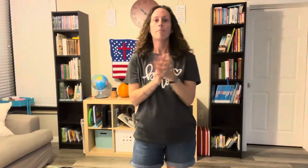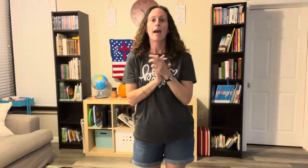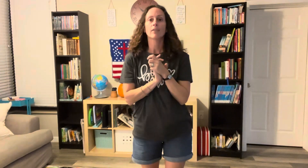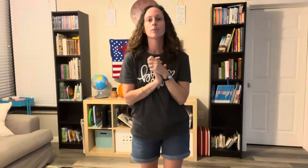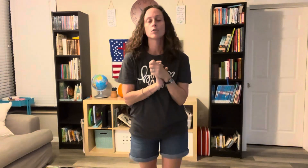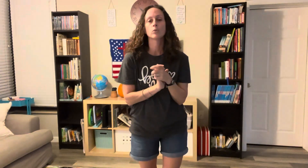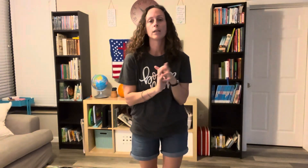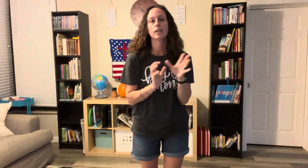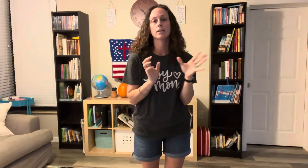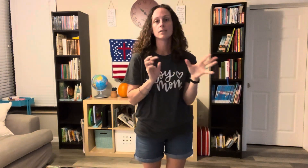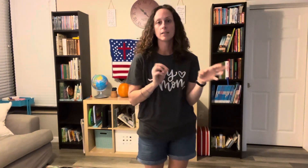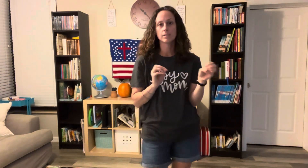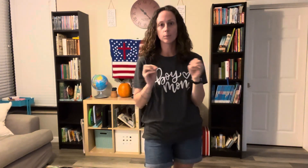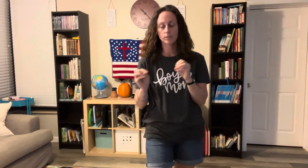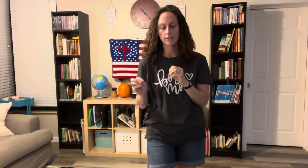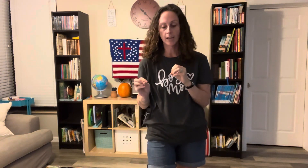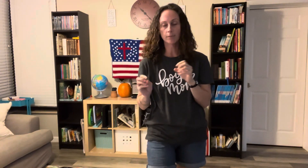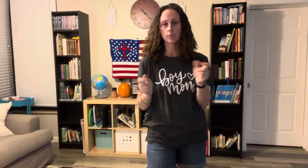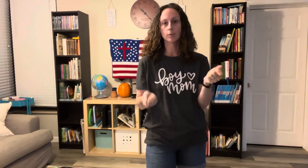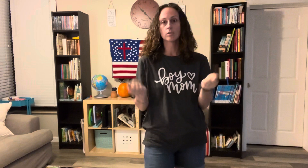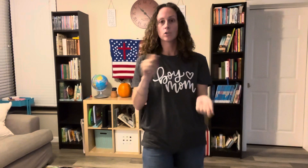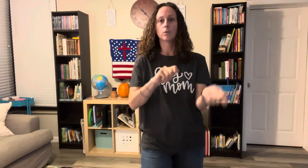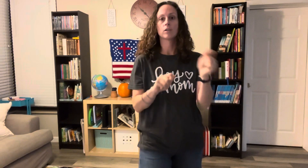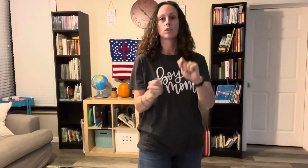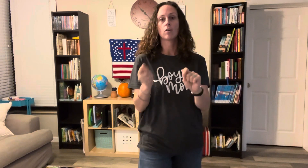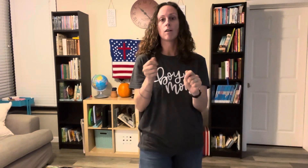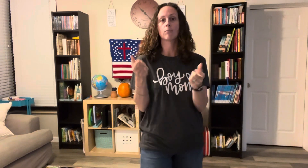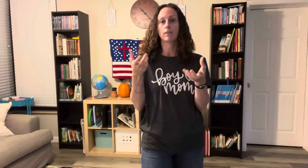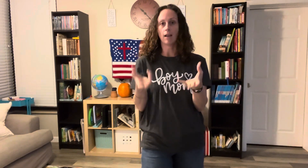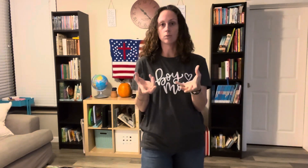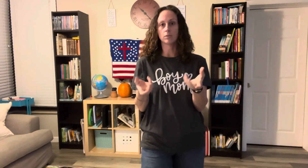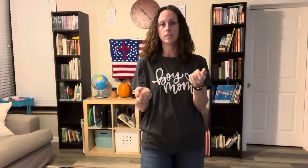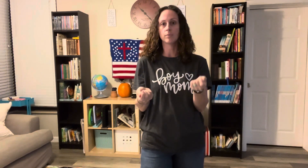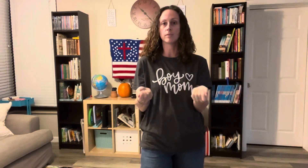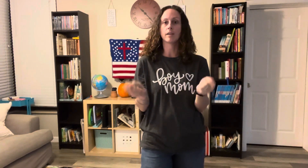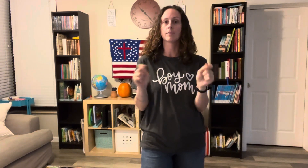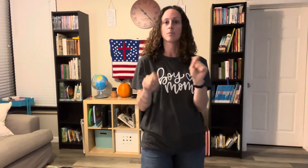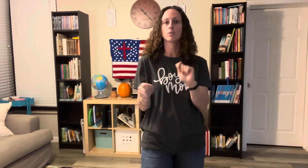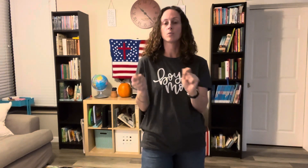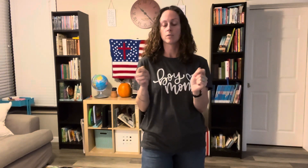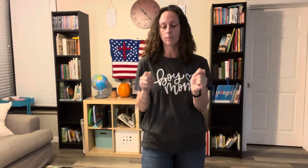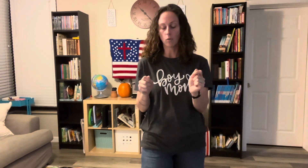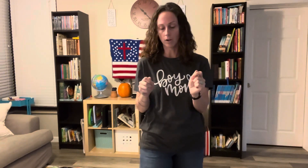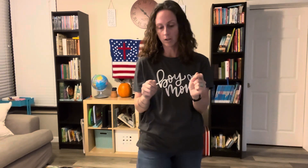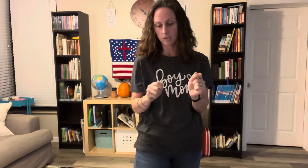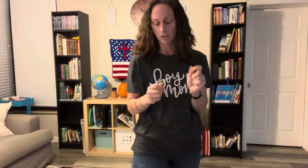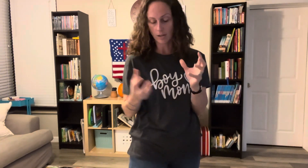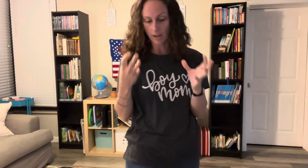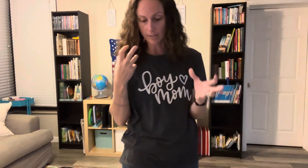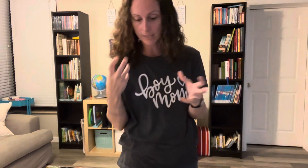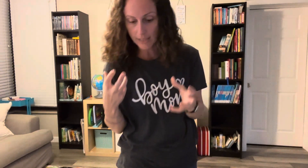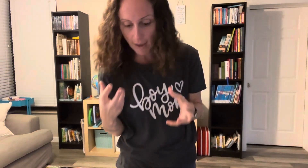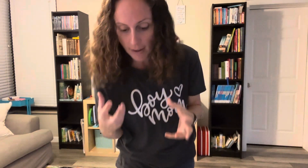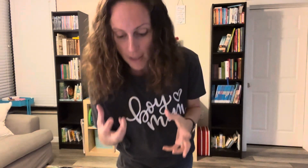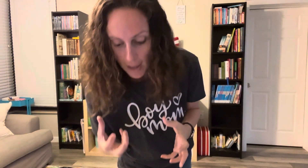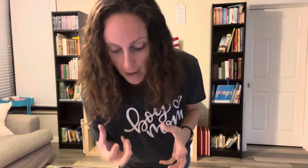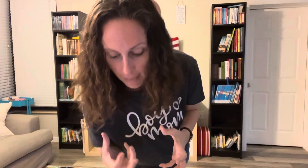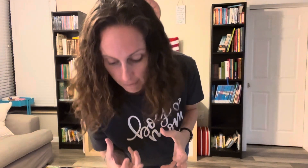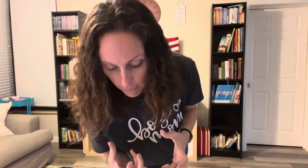Math, we're doing teaspoons to tablespoons. So we're going to start off with actual teaspoons and tablespoons with some water so they can kind of see that. And then for the